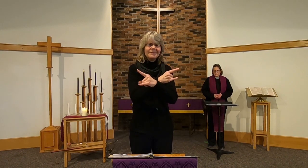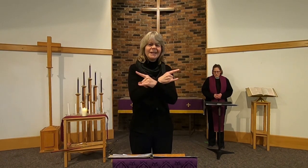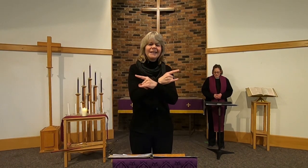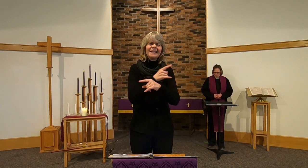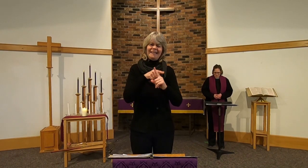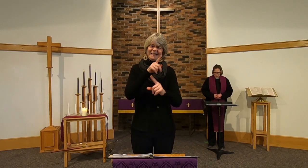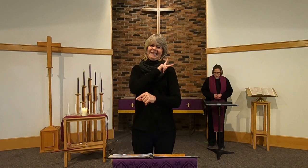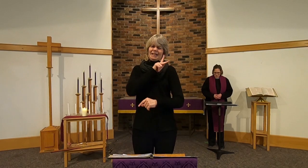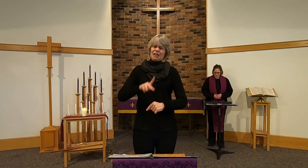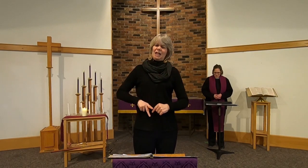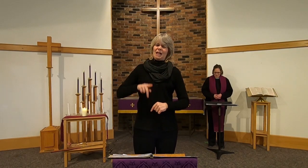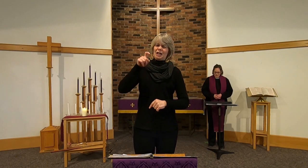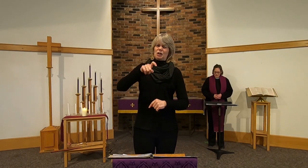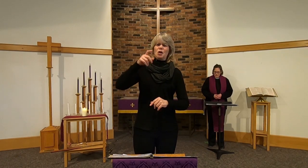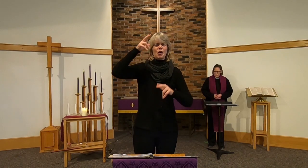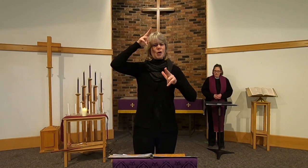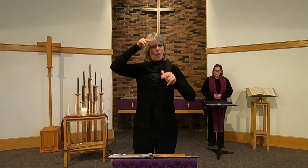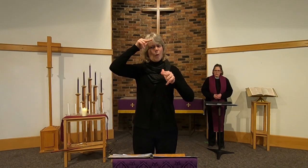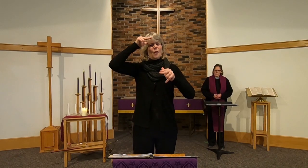or a Messiah.